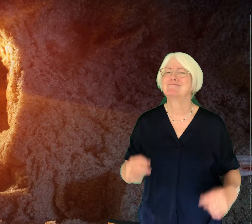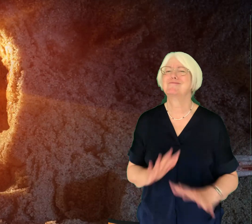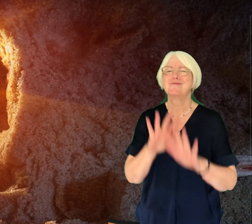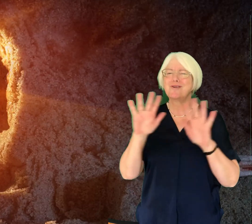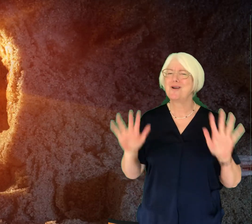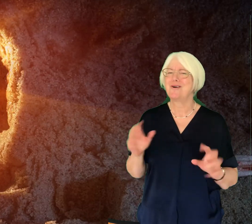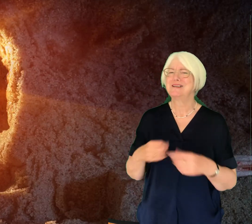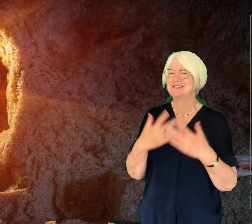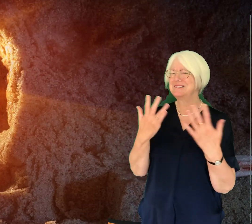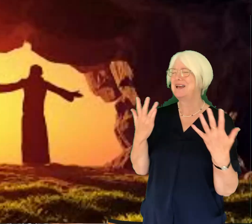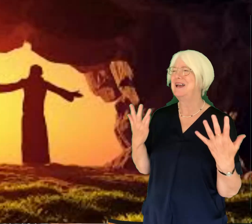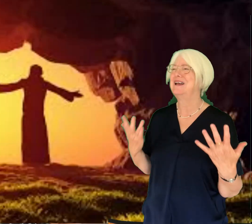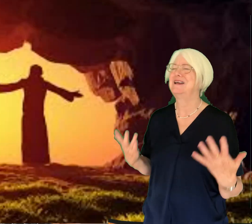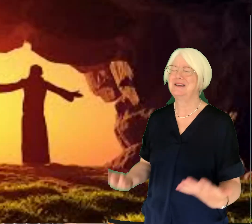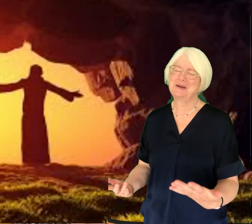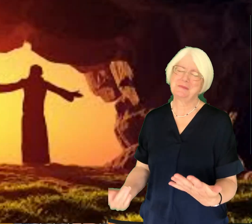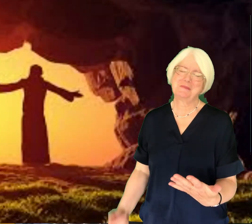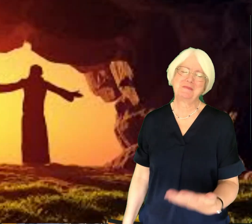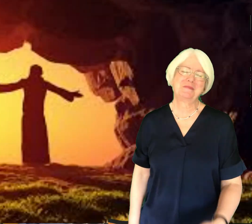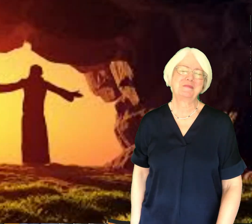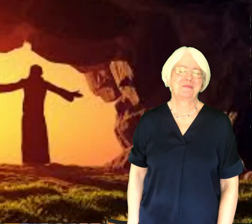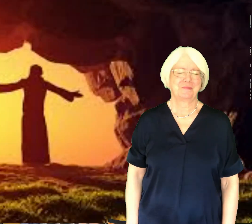glorious day.